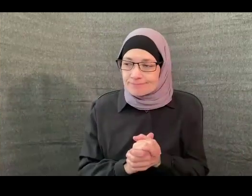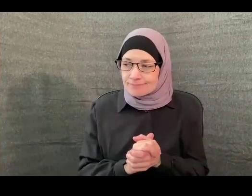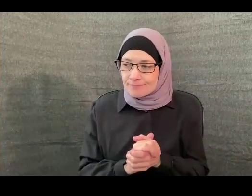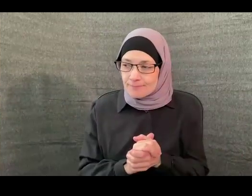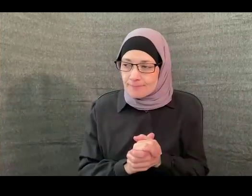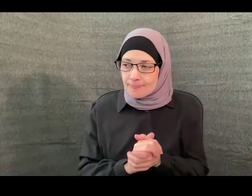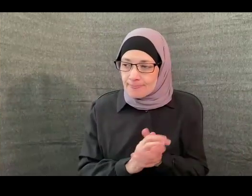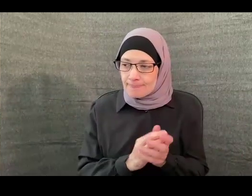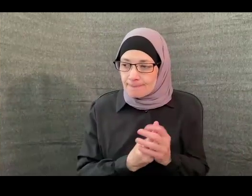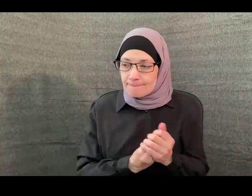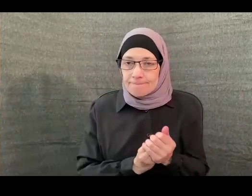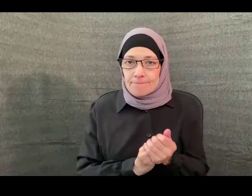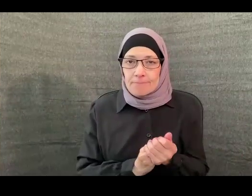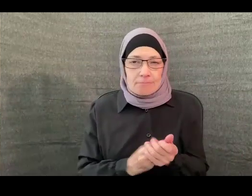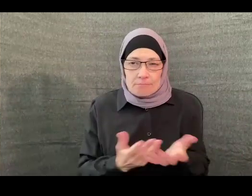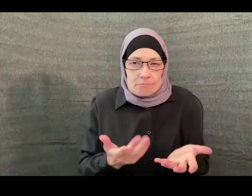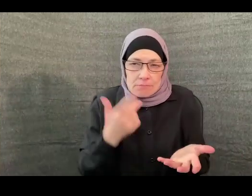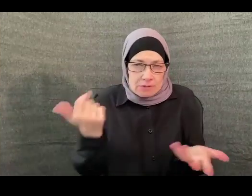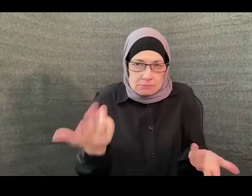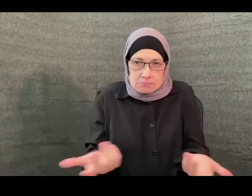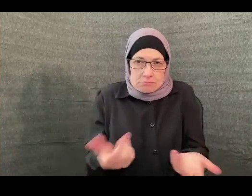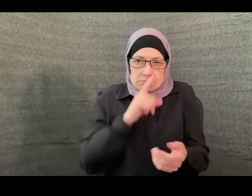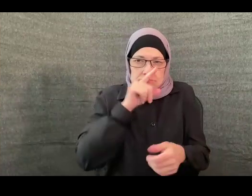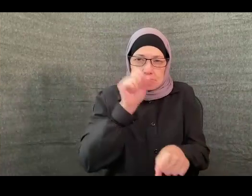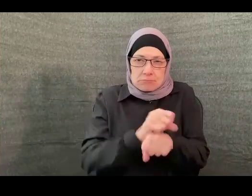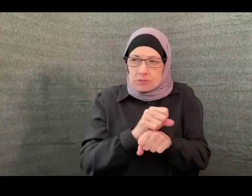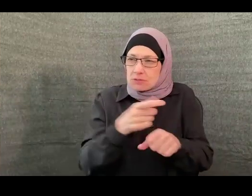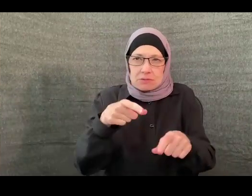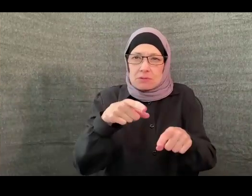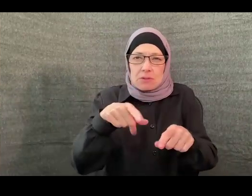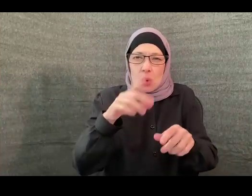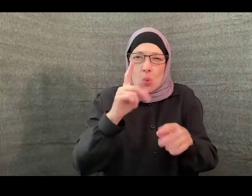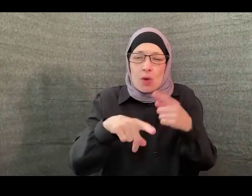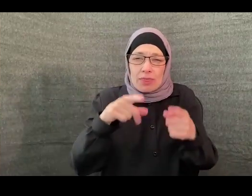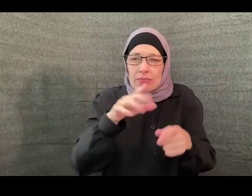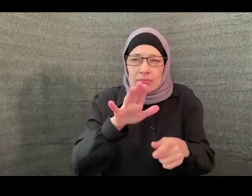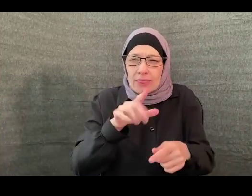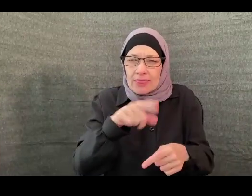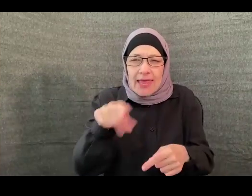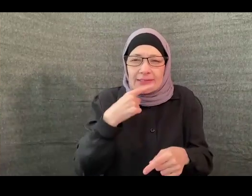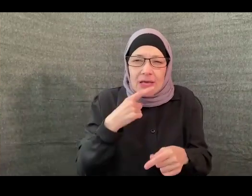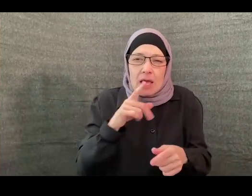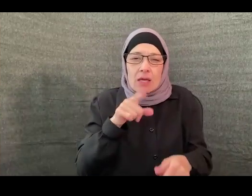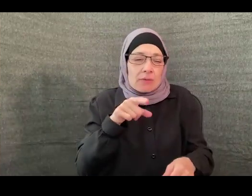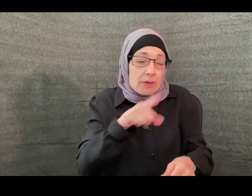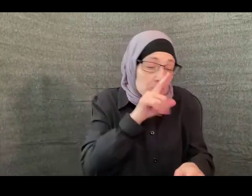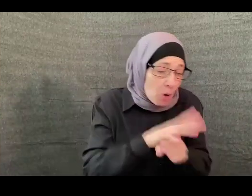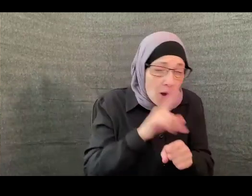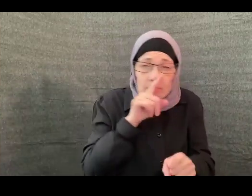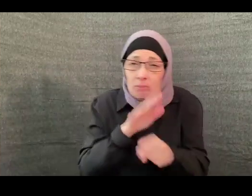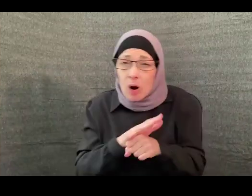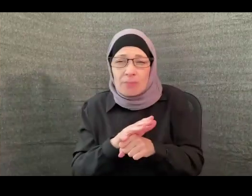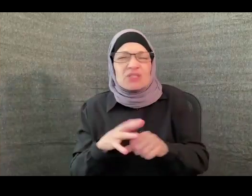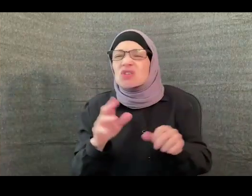because it cannot hold water. It is vague, empty promises. Like